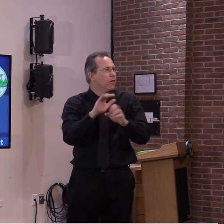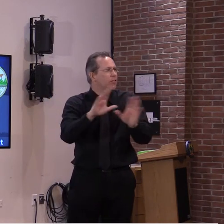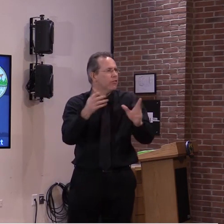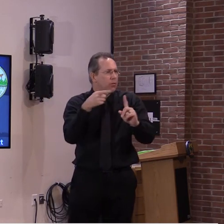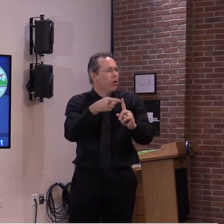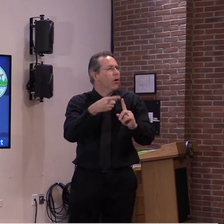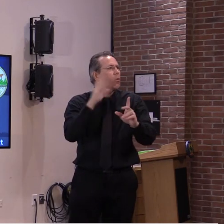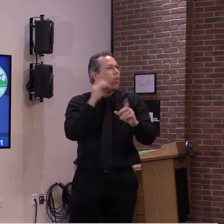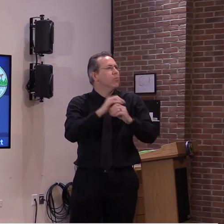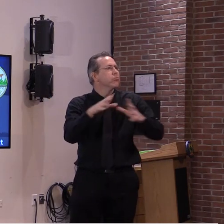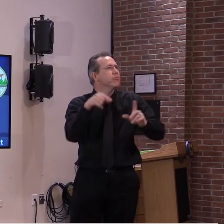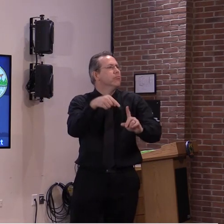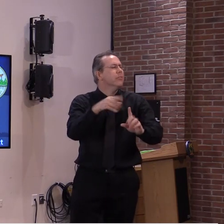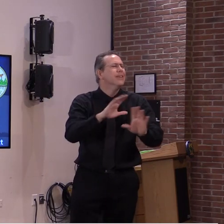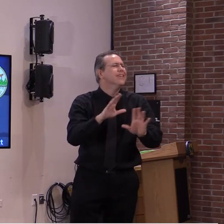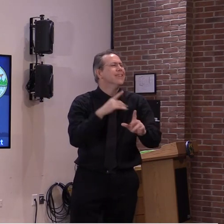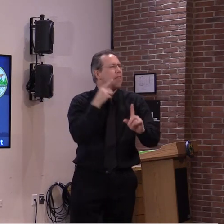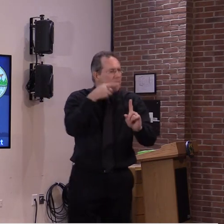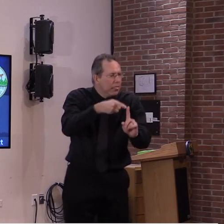the virus is really everywhere.